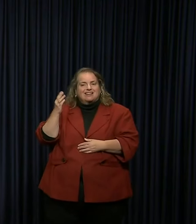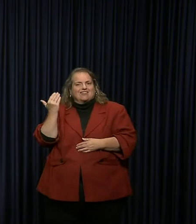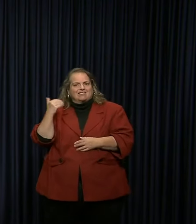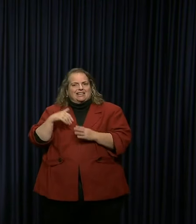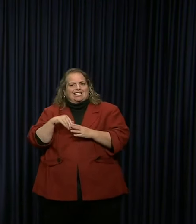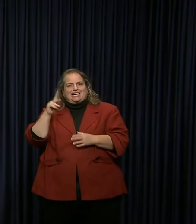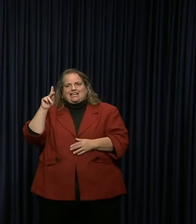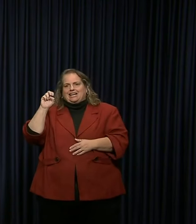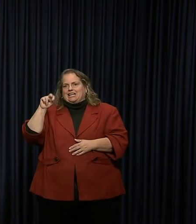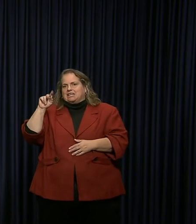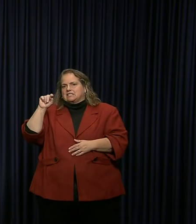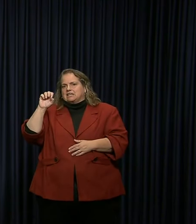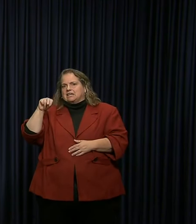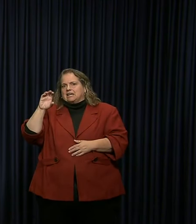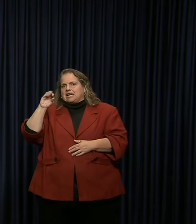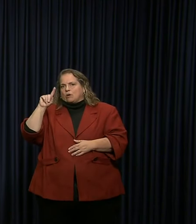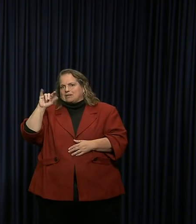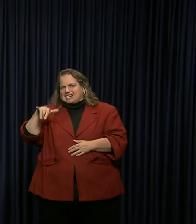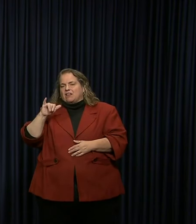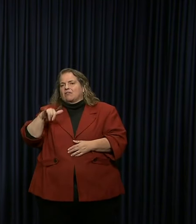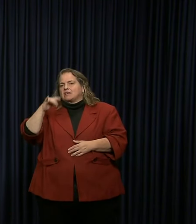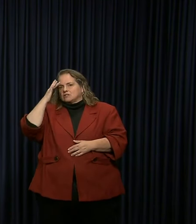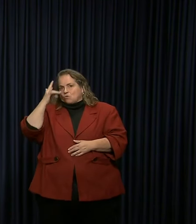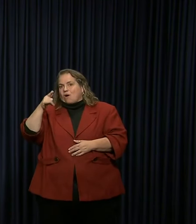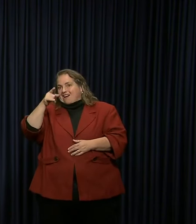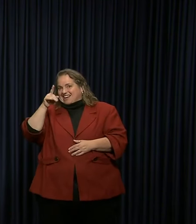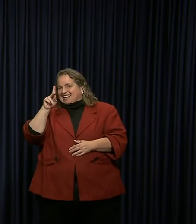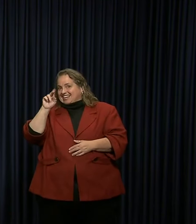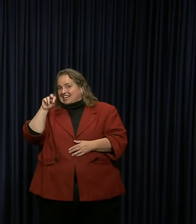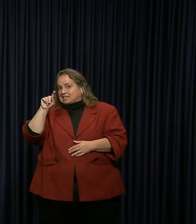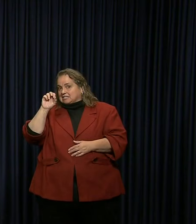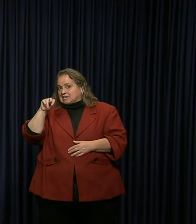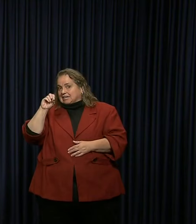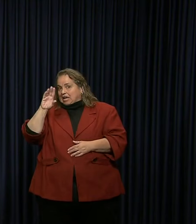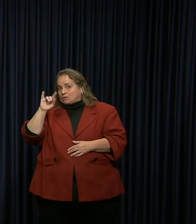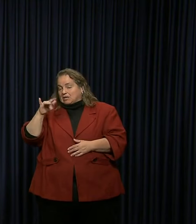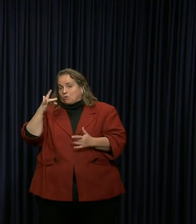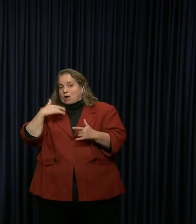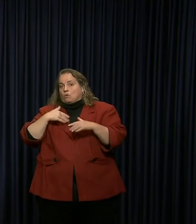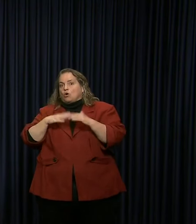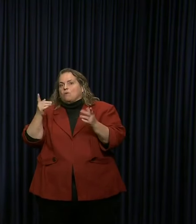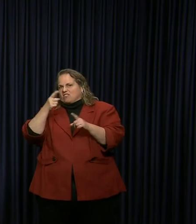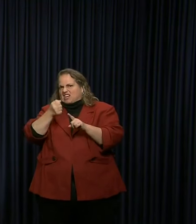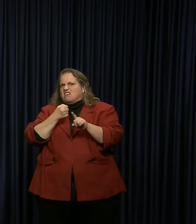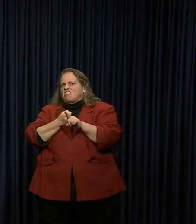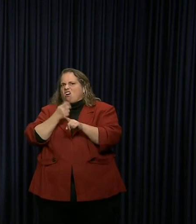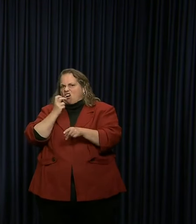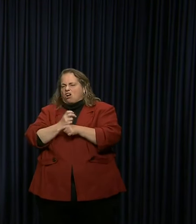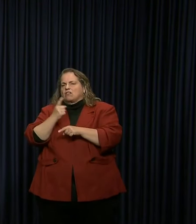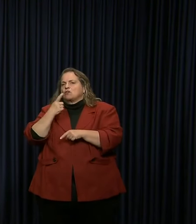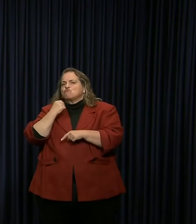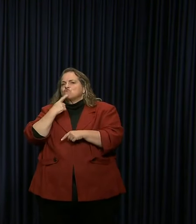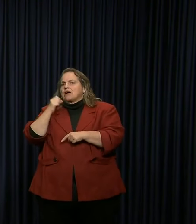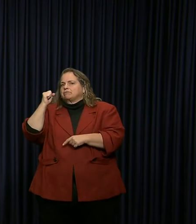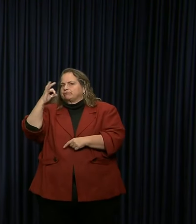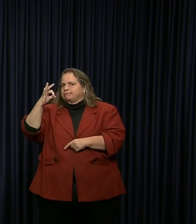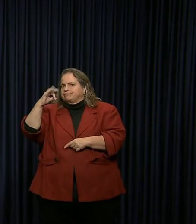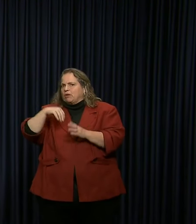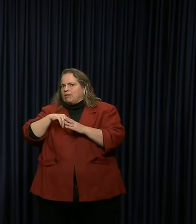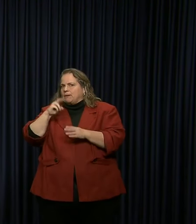15 in Kenton County. This is why this is our next site that we are opening up. They've been hit hard. They're one of the red counties on that